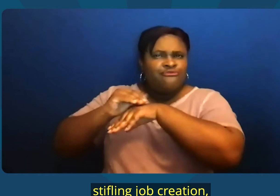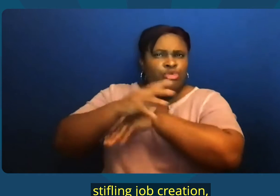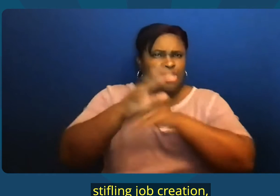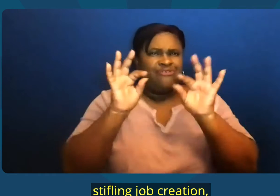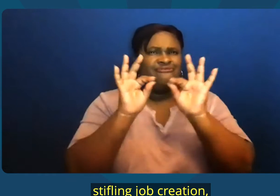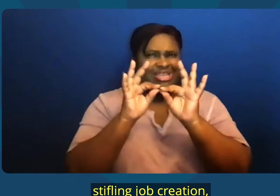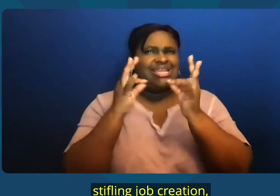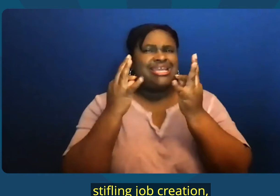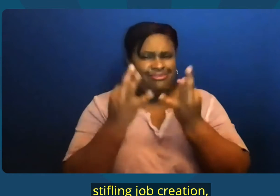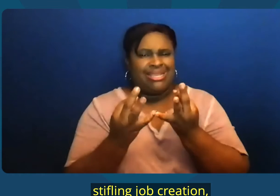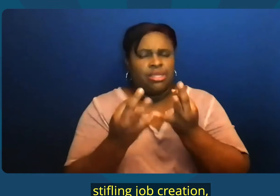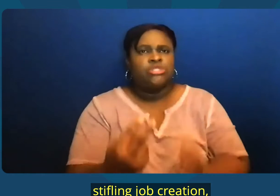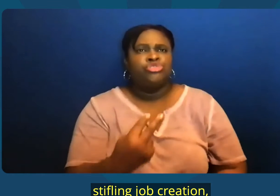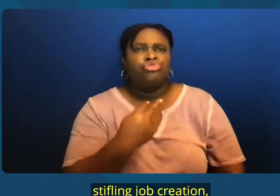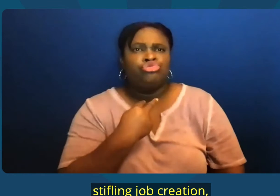Stifling job creation,